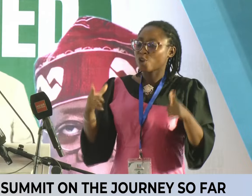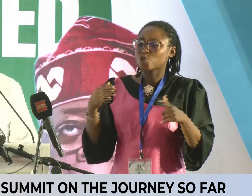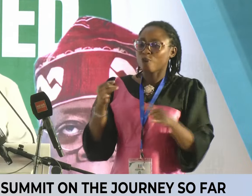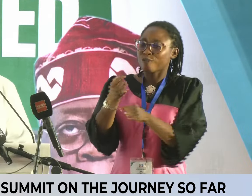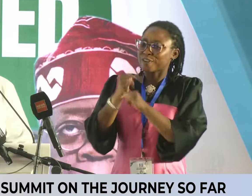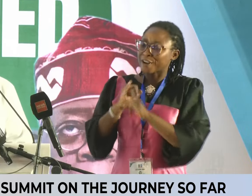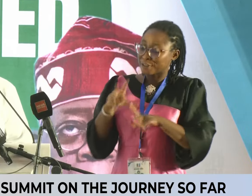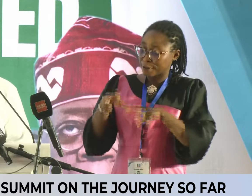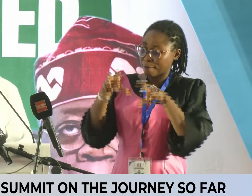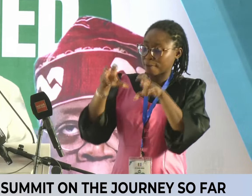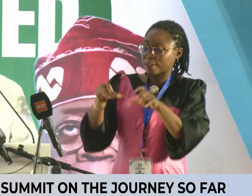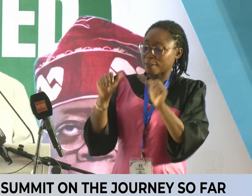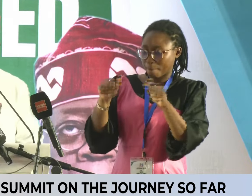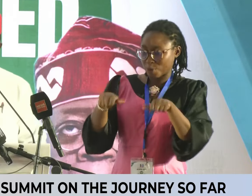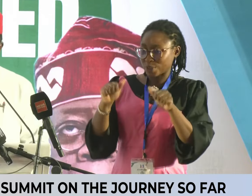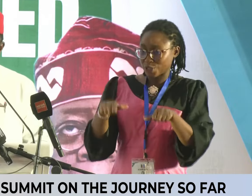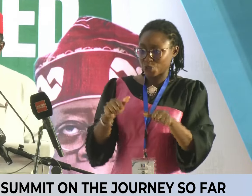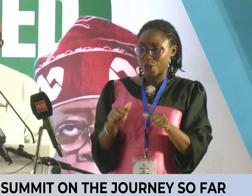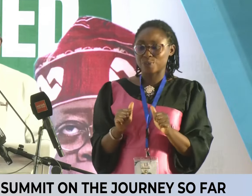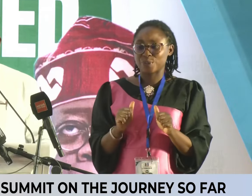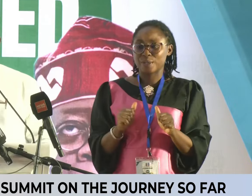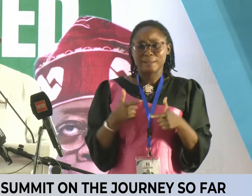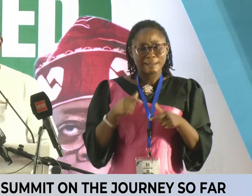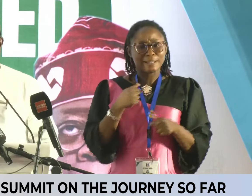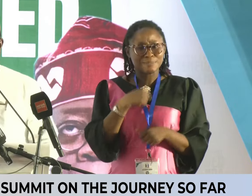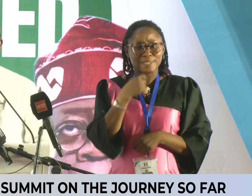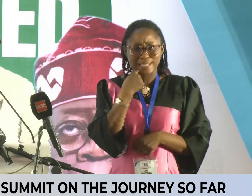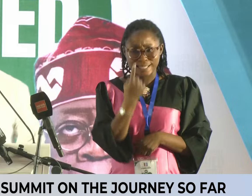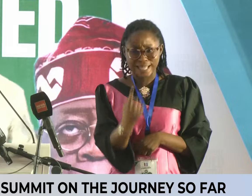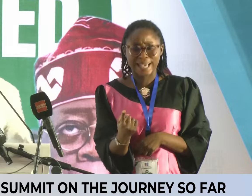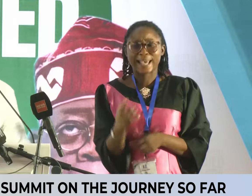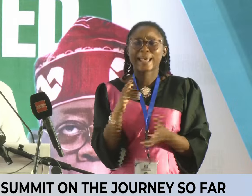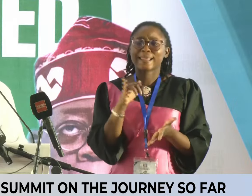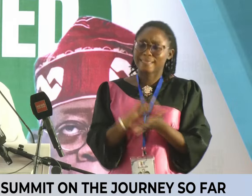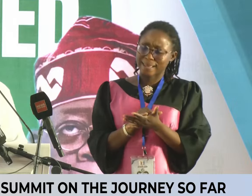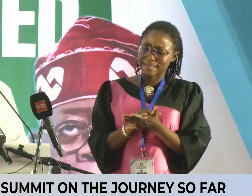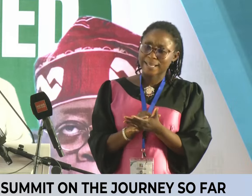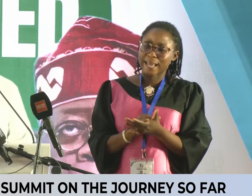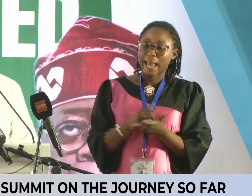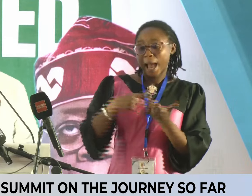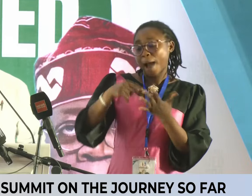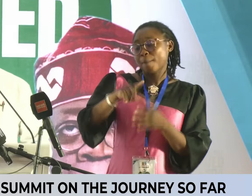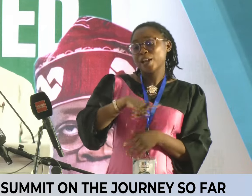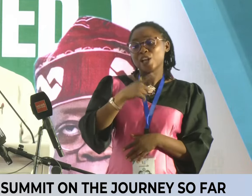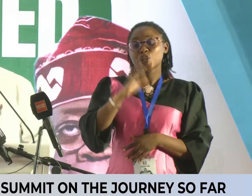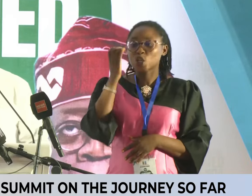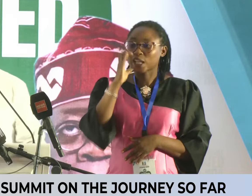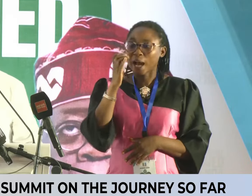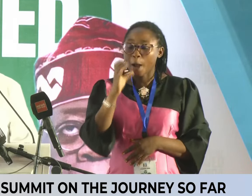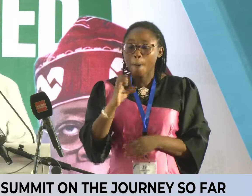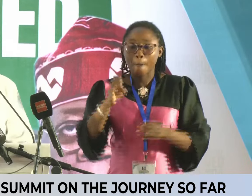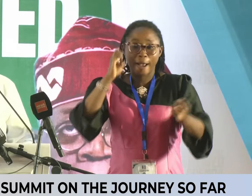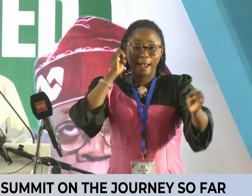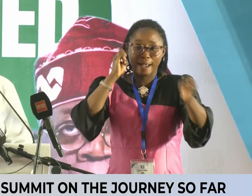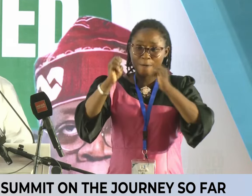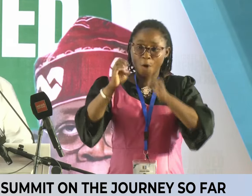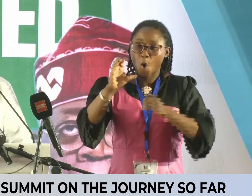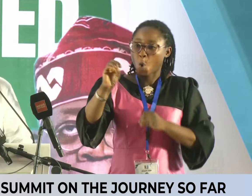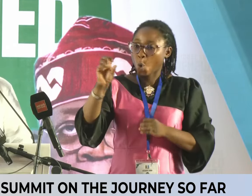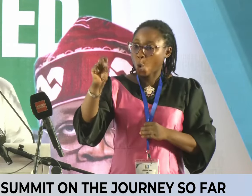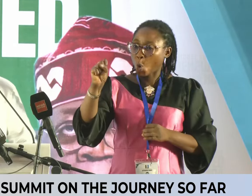inherent investment potentials. Let me say that along Lagos-Calabar Coastal Highway, which